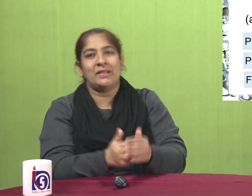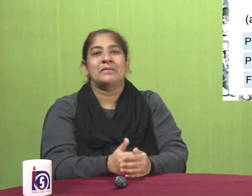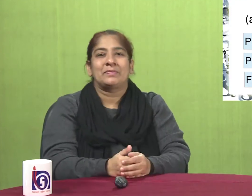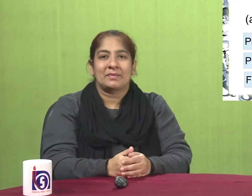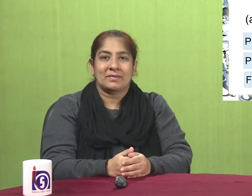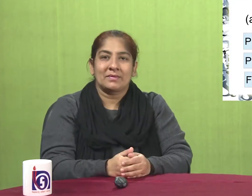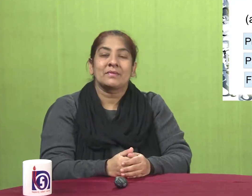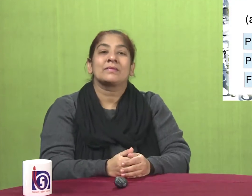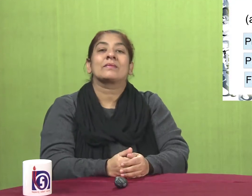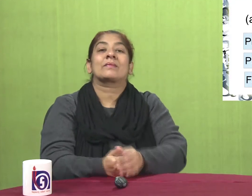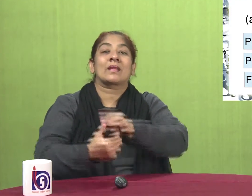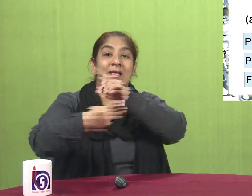as well as